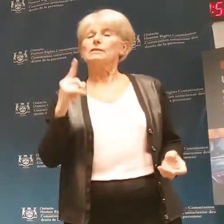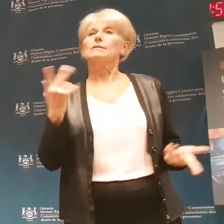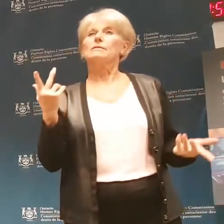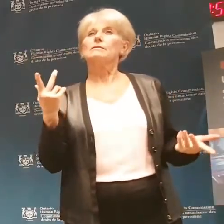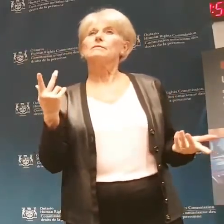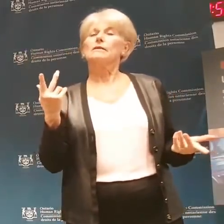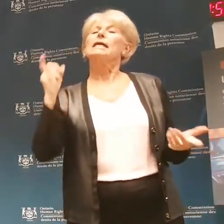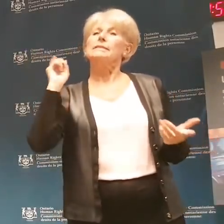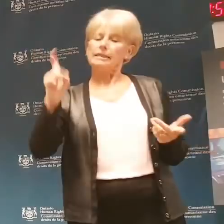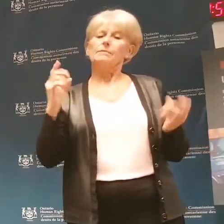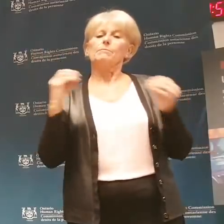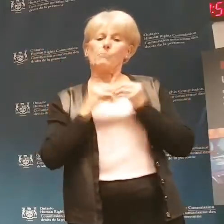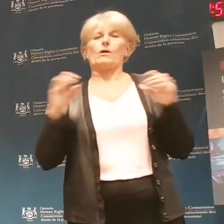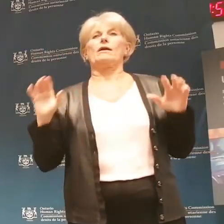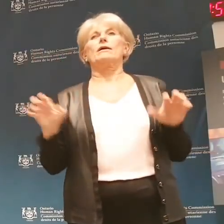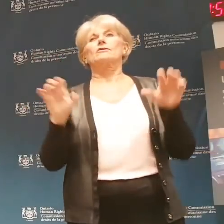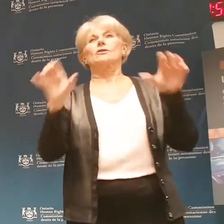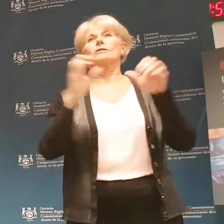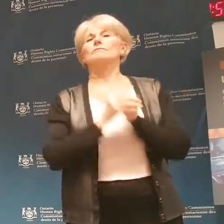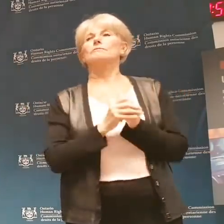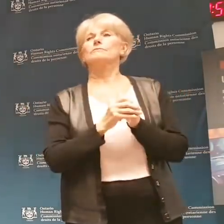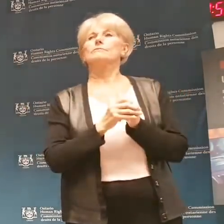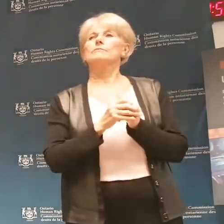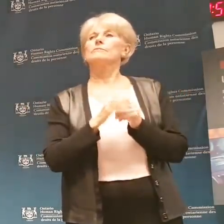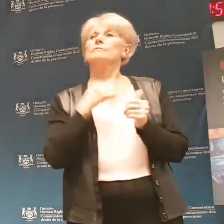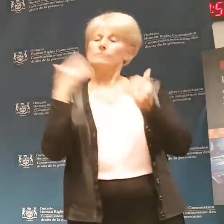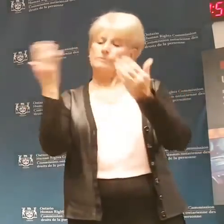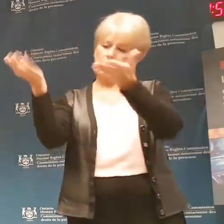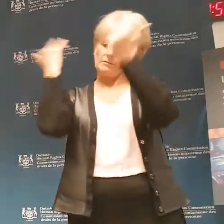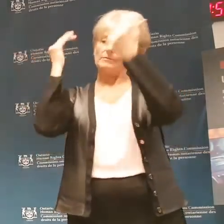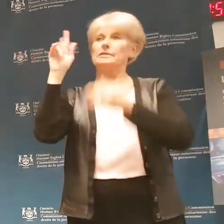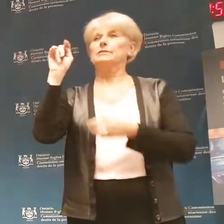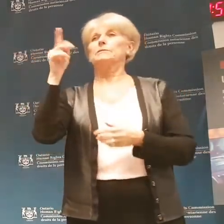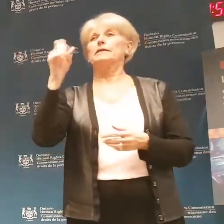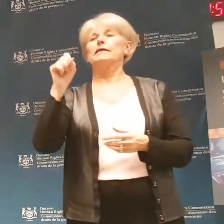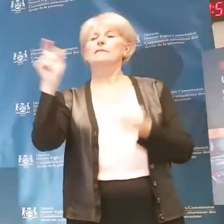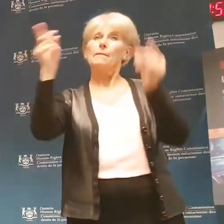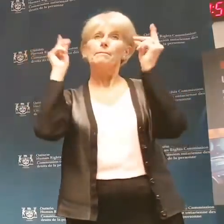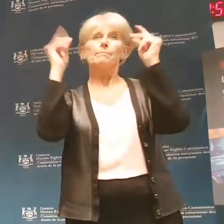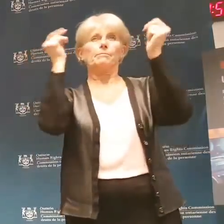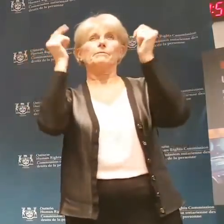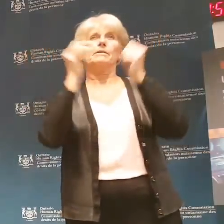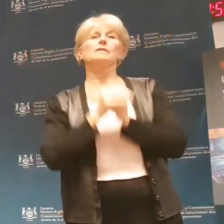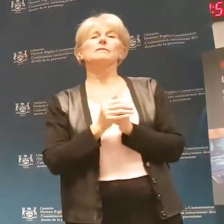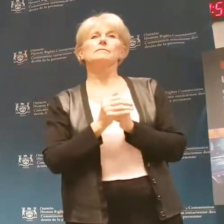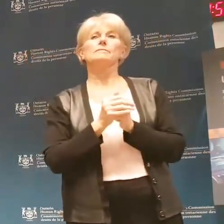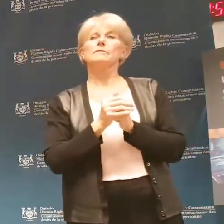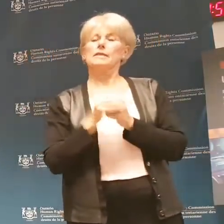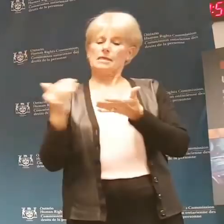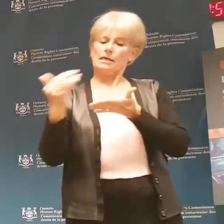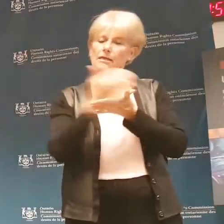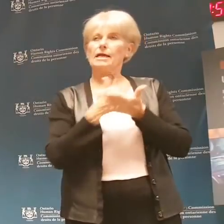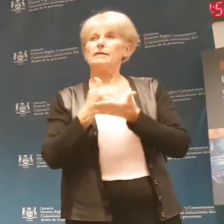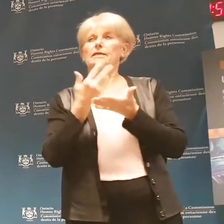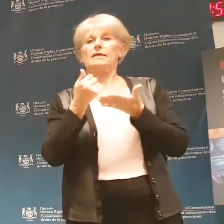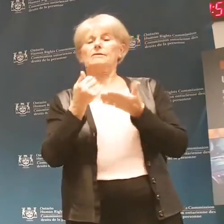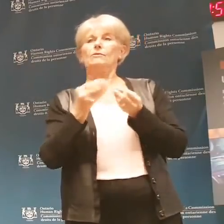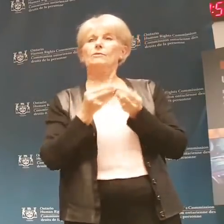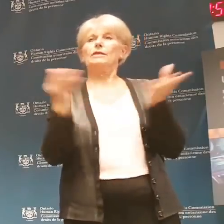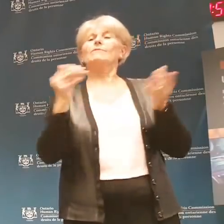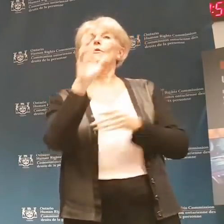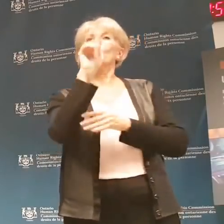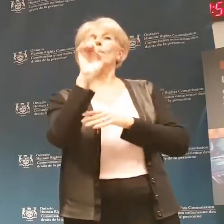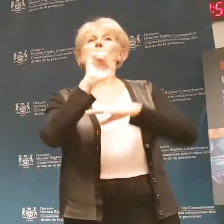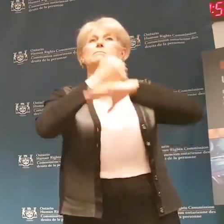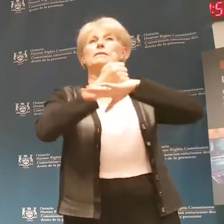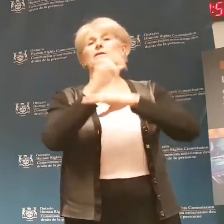warrant further action. We're calling on the Toronto Police to immediately collect and release